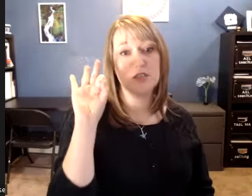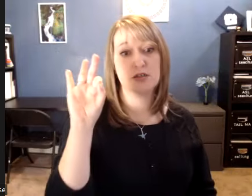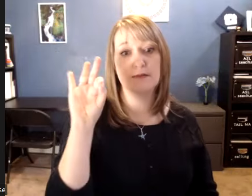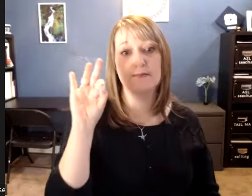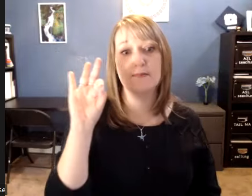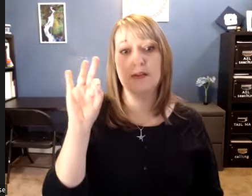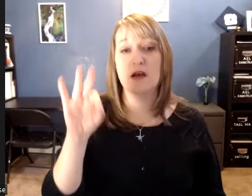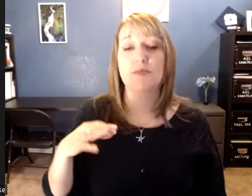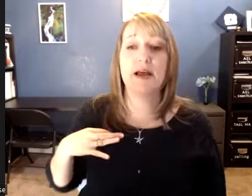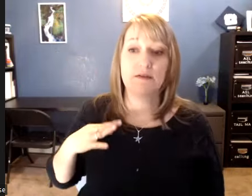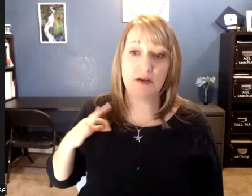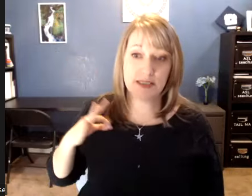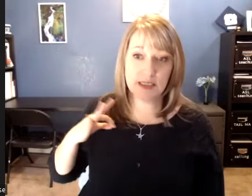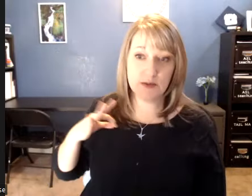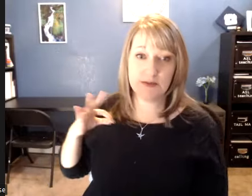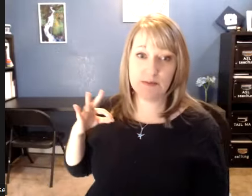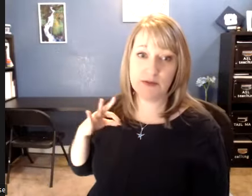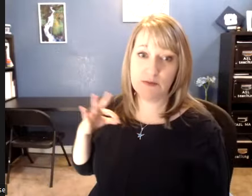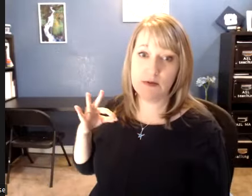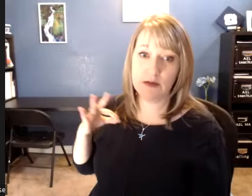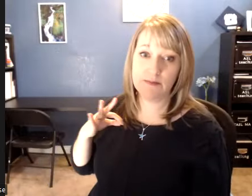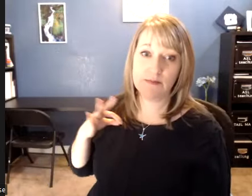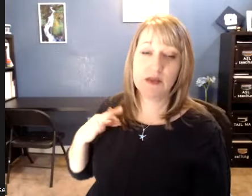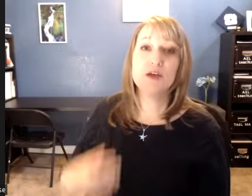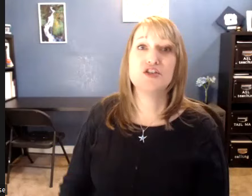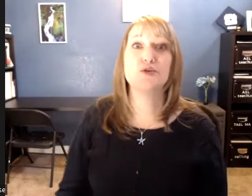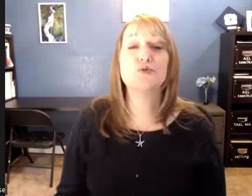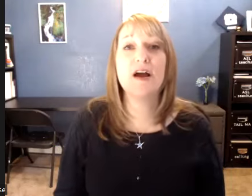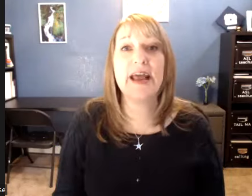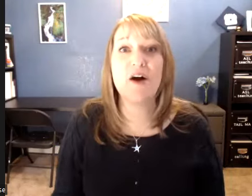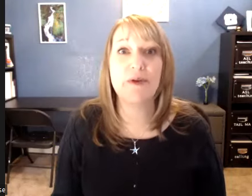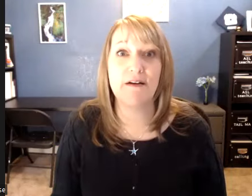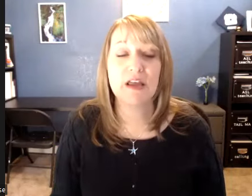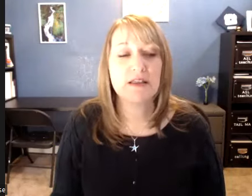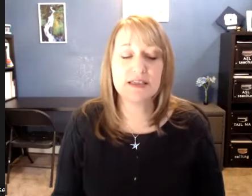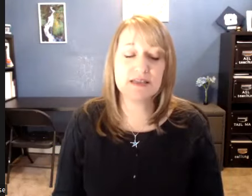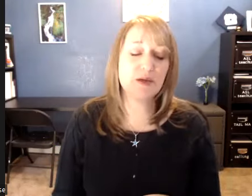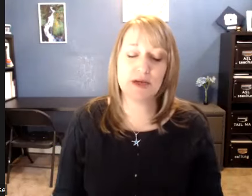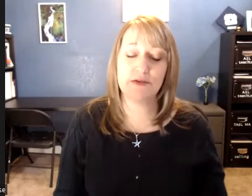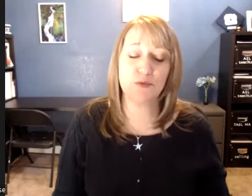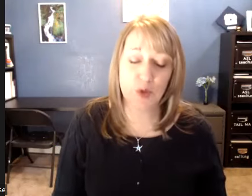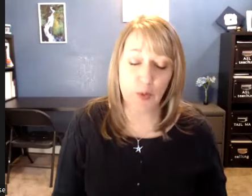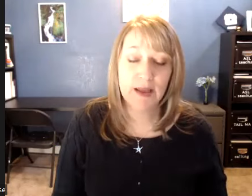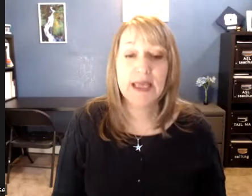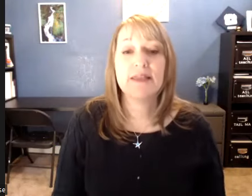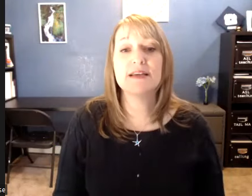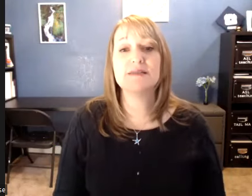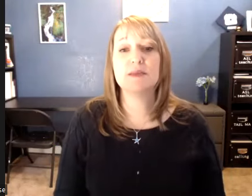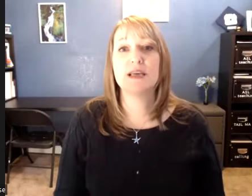preach. Apply or volunteer we've done before. To run out of, this doesn't mean run out of the room. This